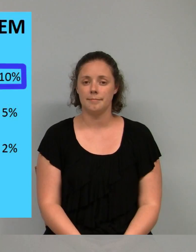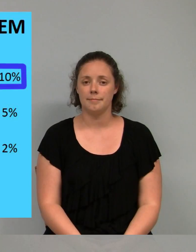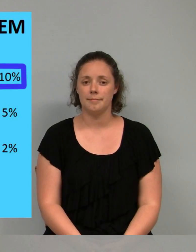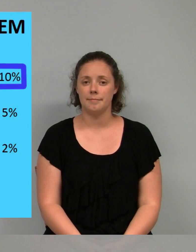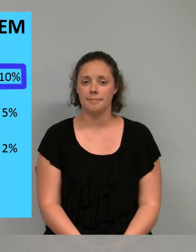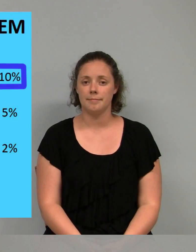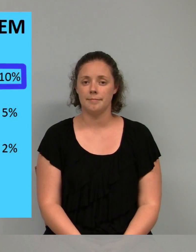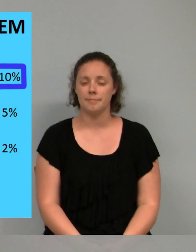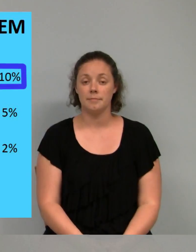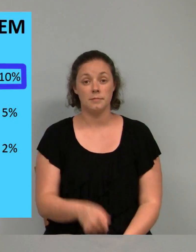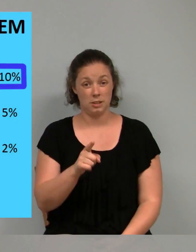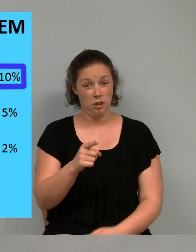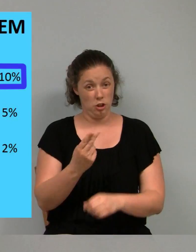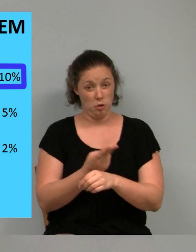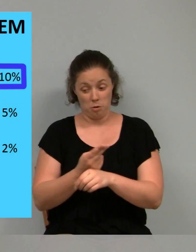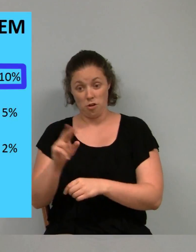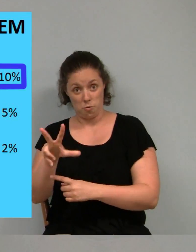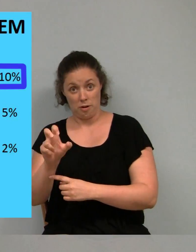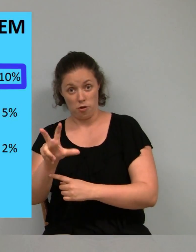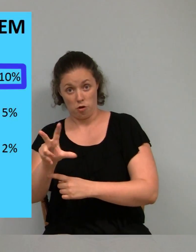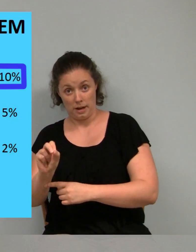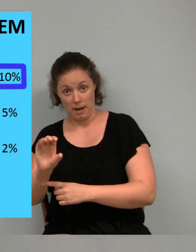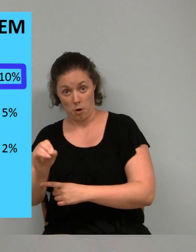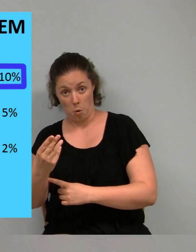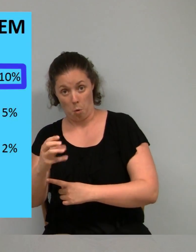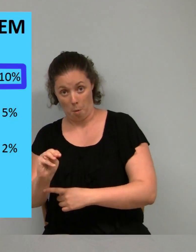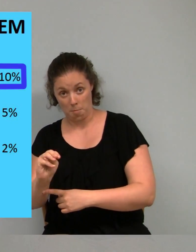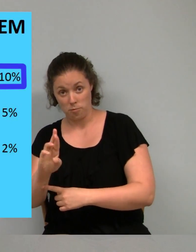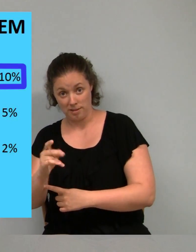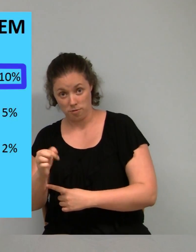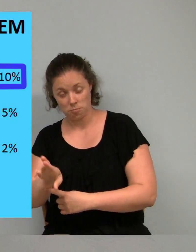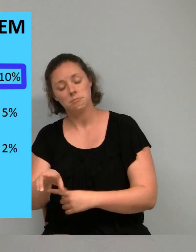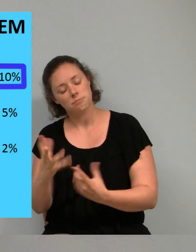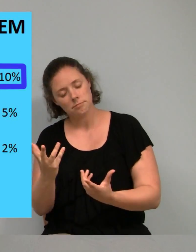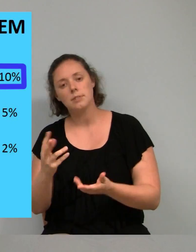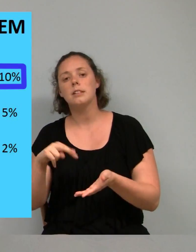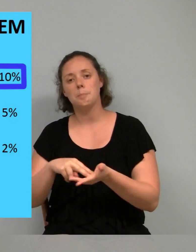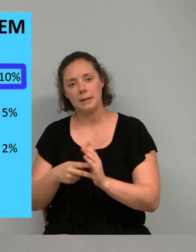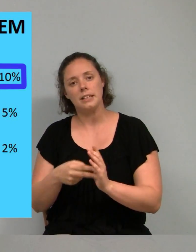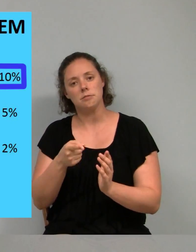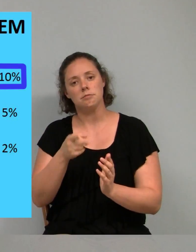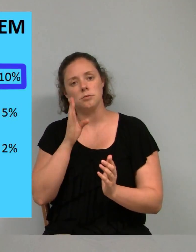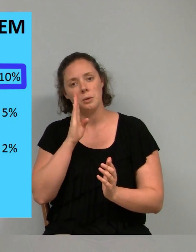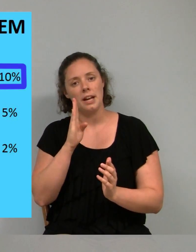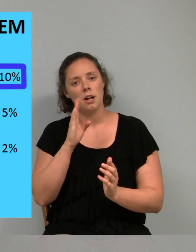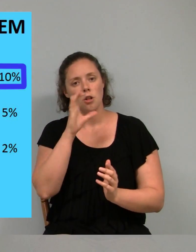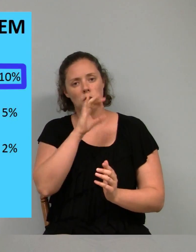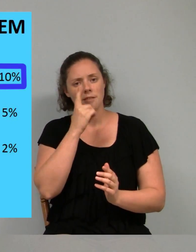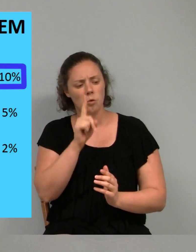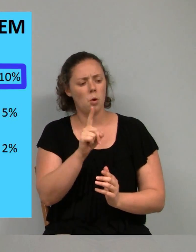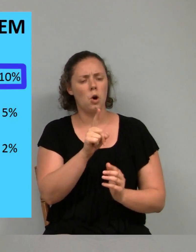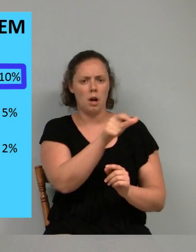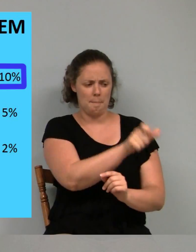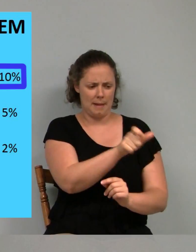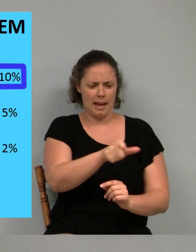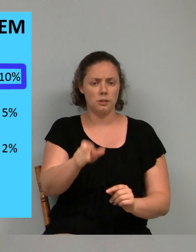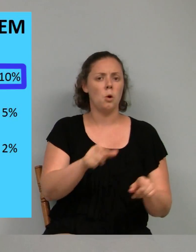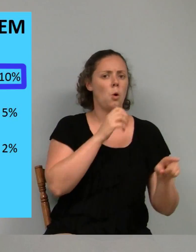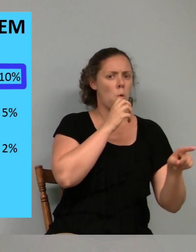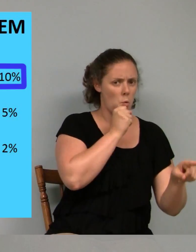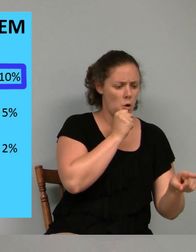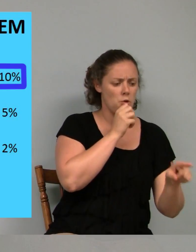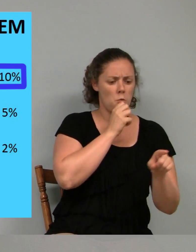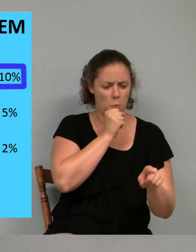Since we use 330 ohm resistors, we will be looking for one of the with bands orange, orange,